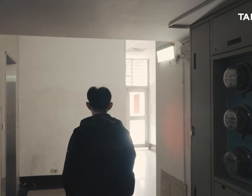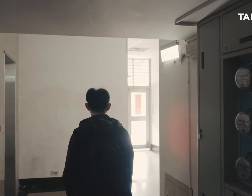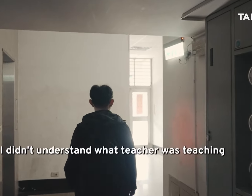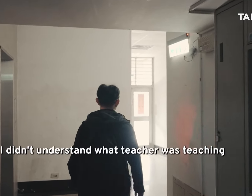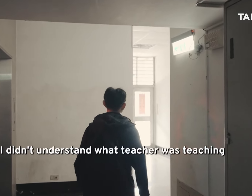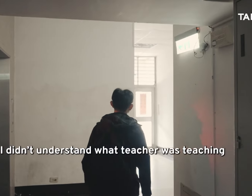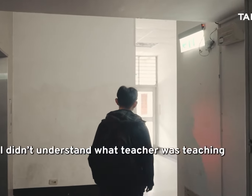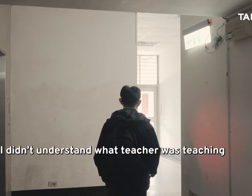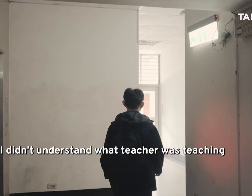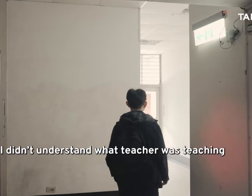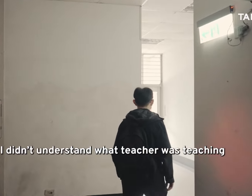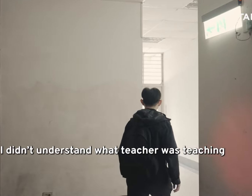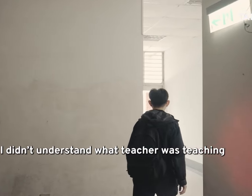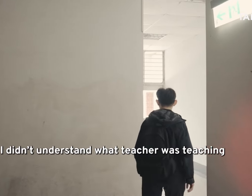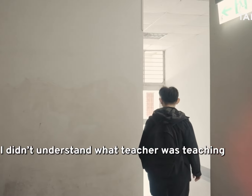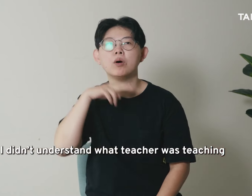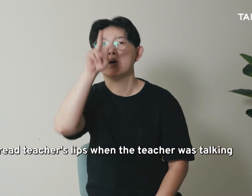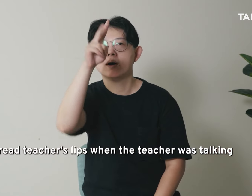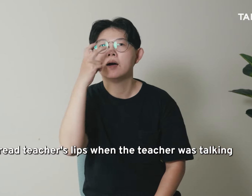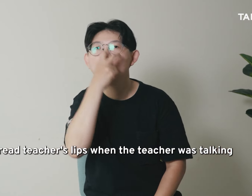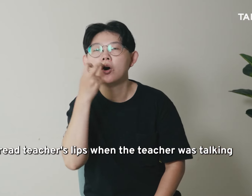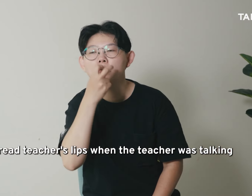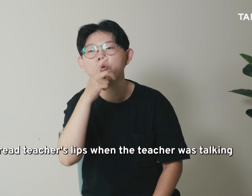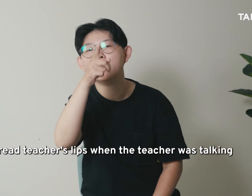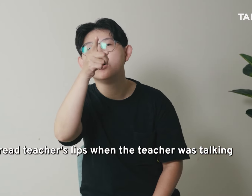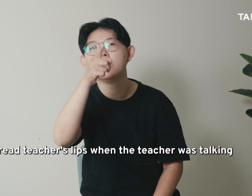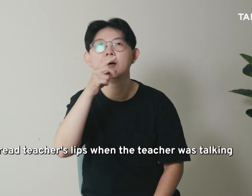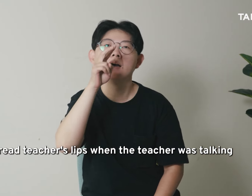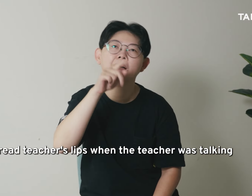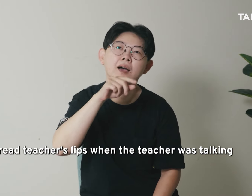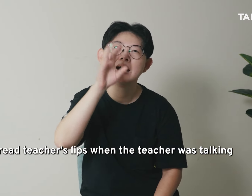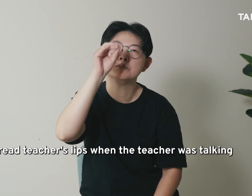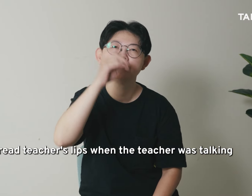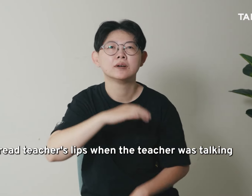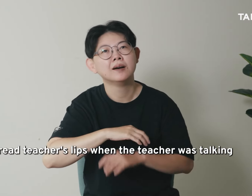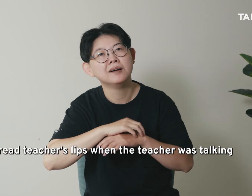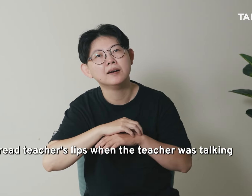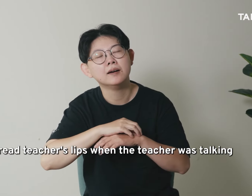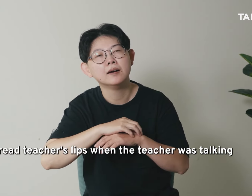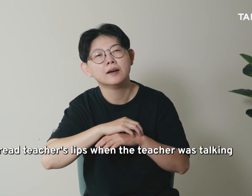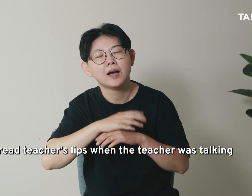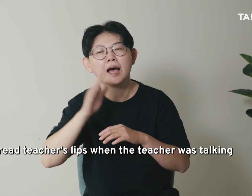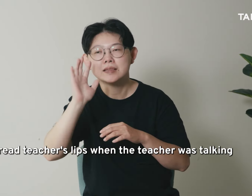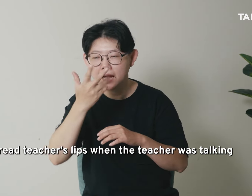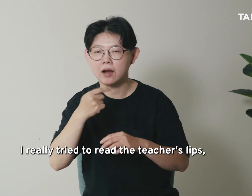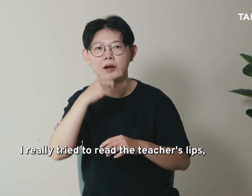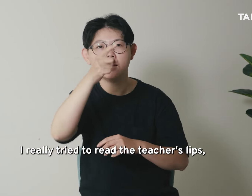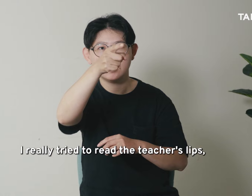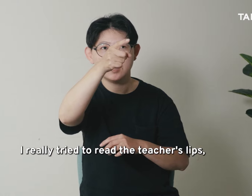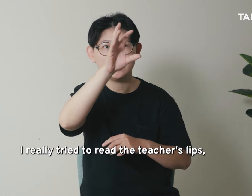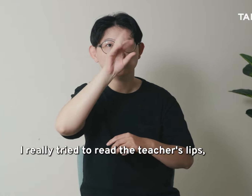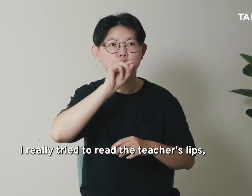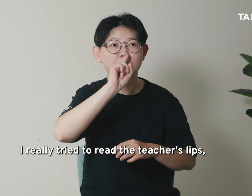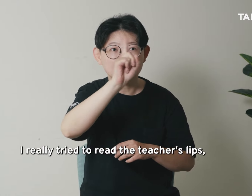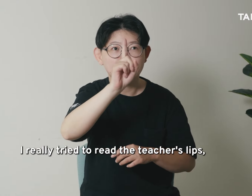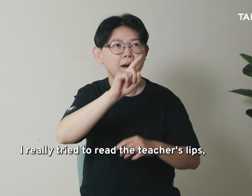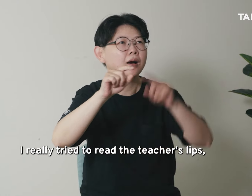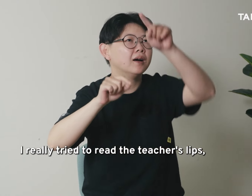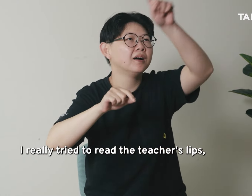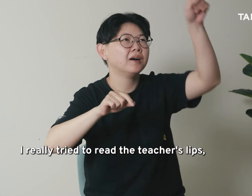I didn't understand what teacher was teaching. I read teacher's lips when the teacher was talking. I really tried to read the teacher's